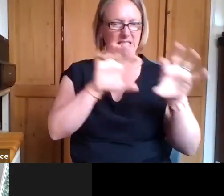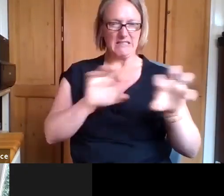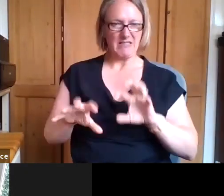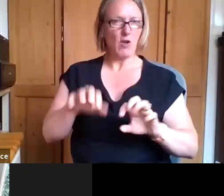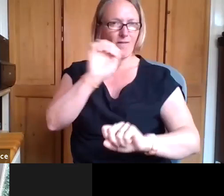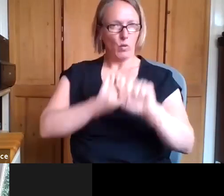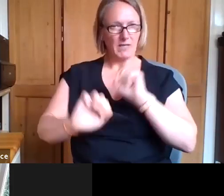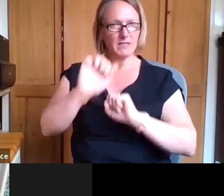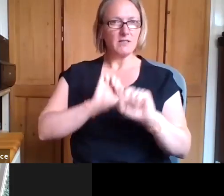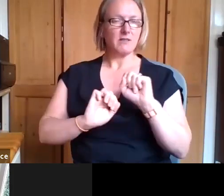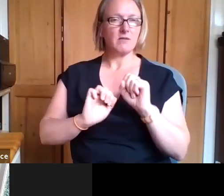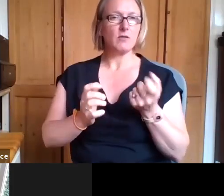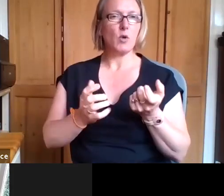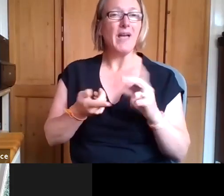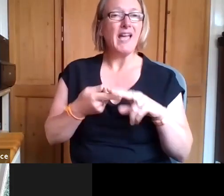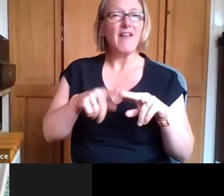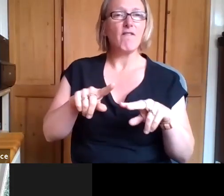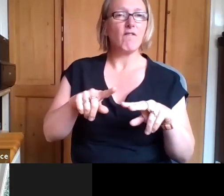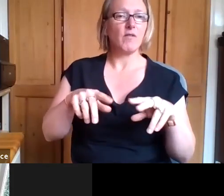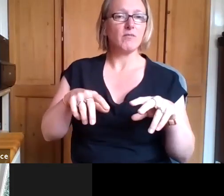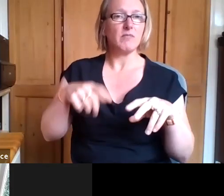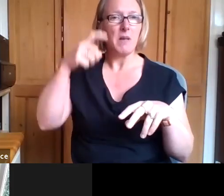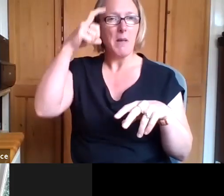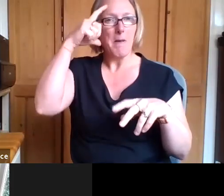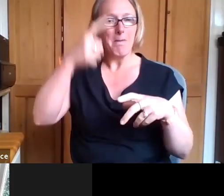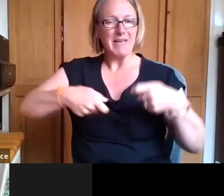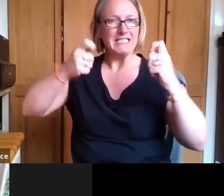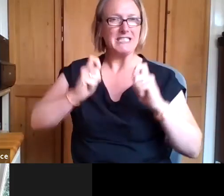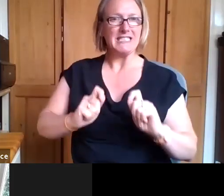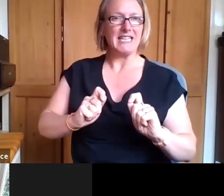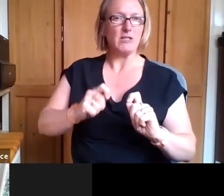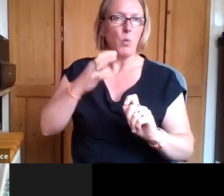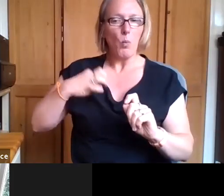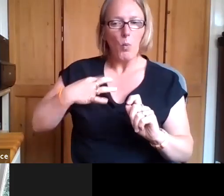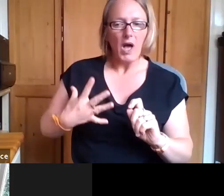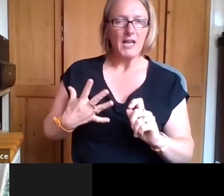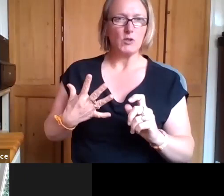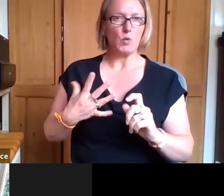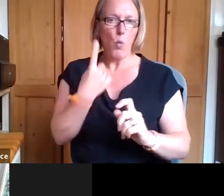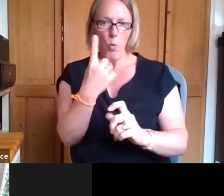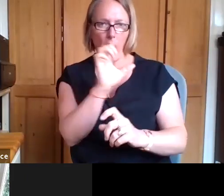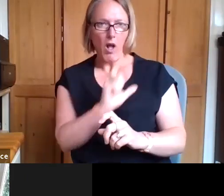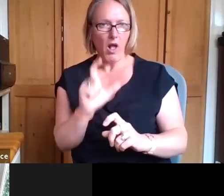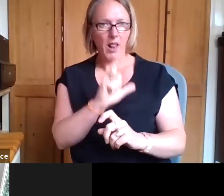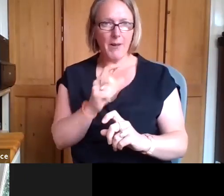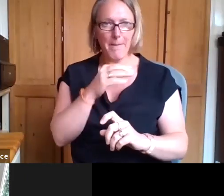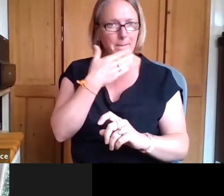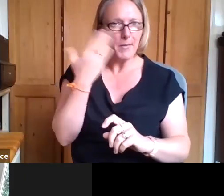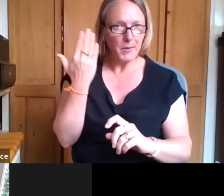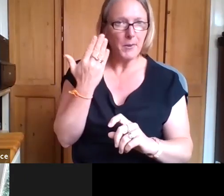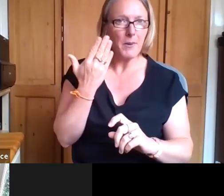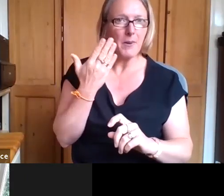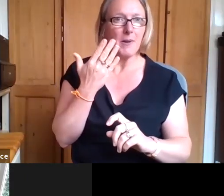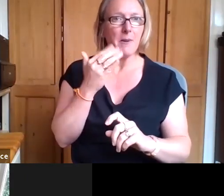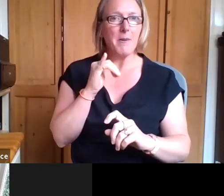from baby. If you don't have bed linen that are white or a single color, just strip your sheets and just